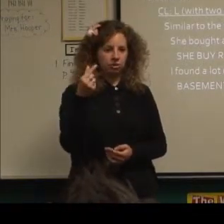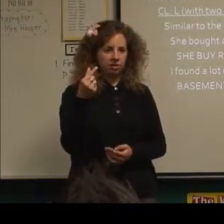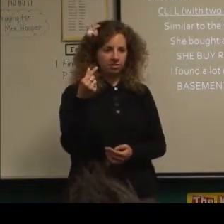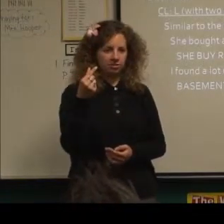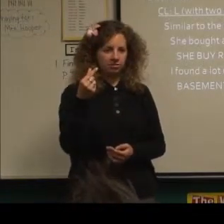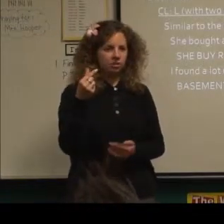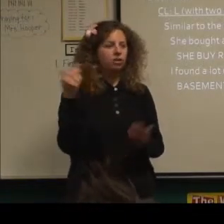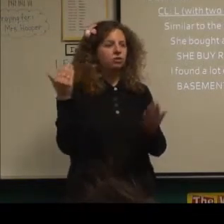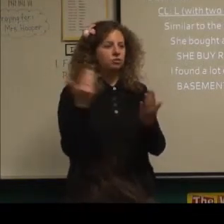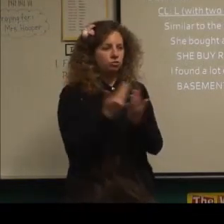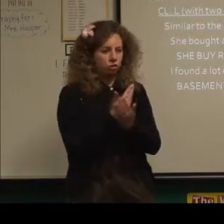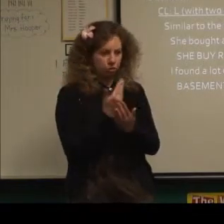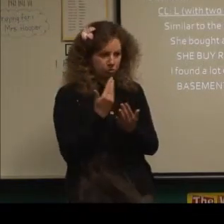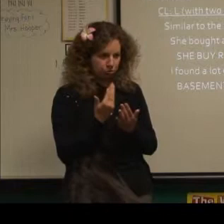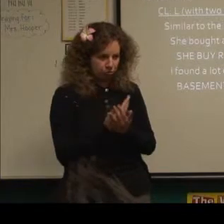R-U-G, new.